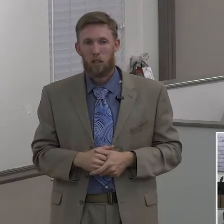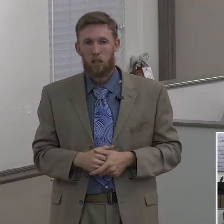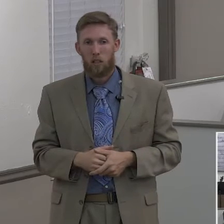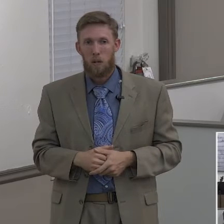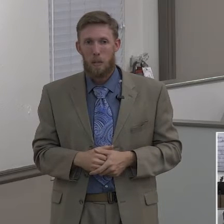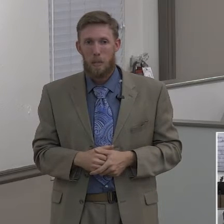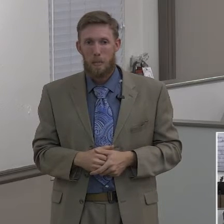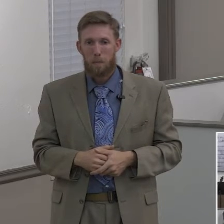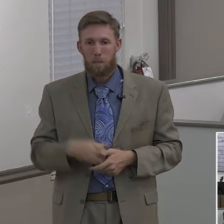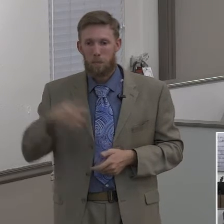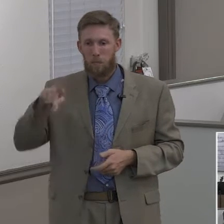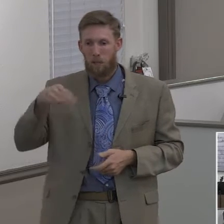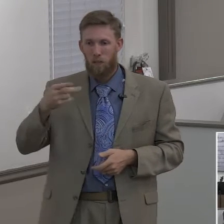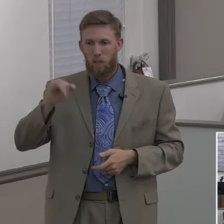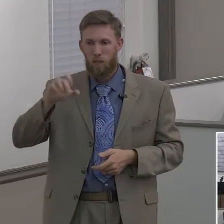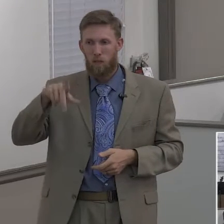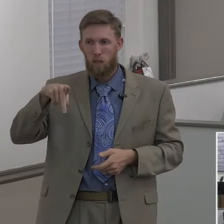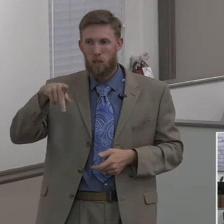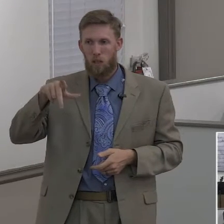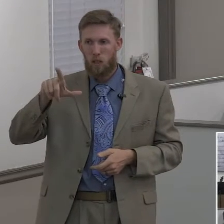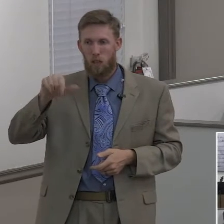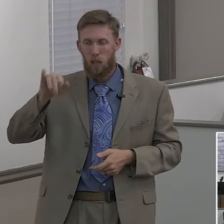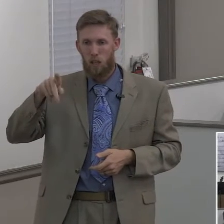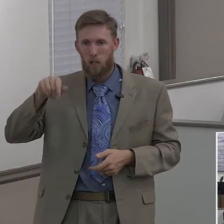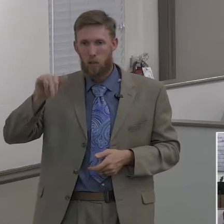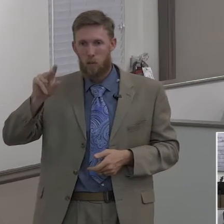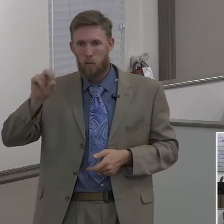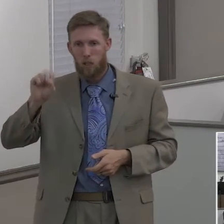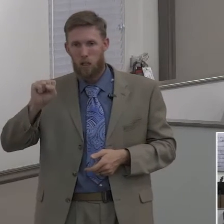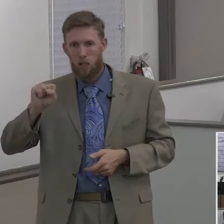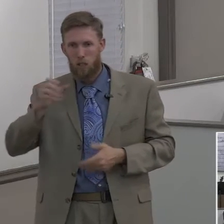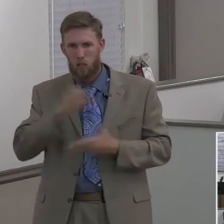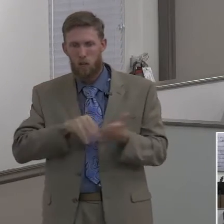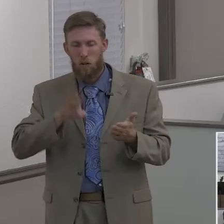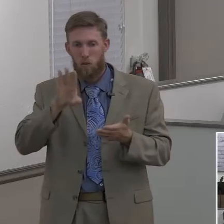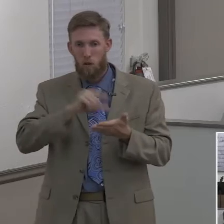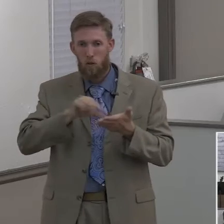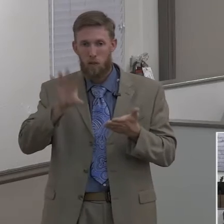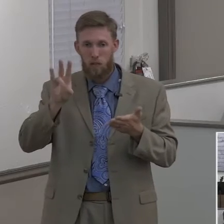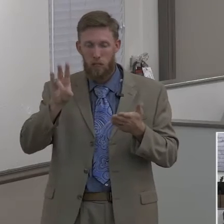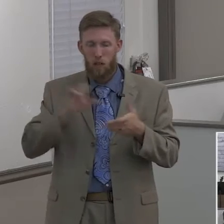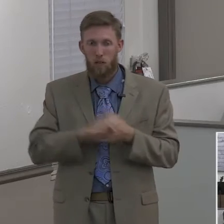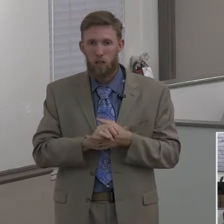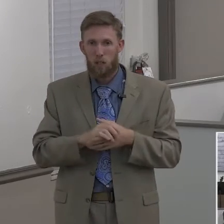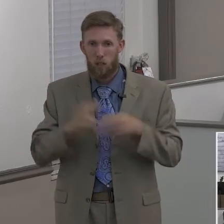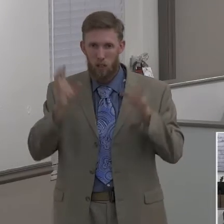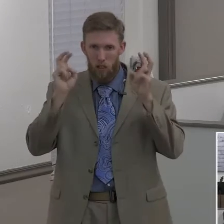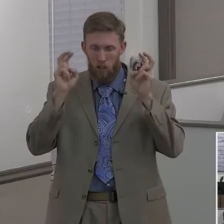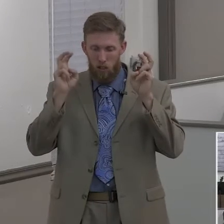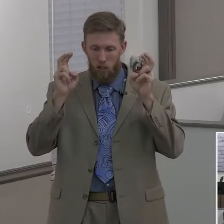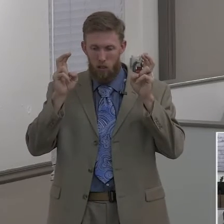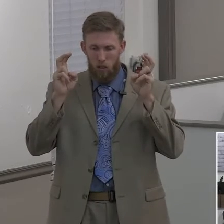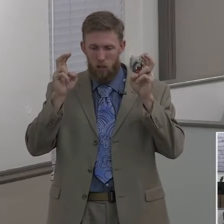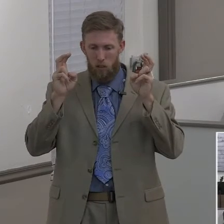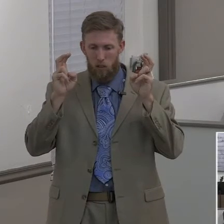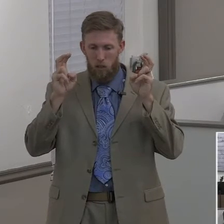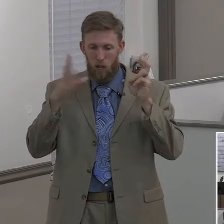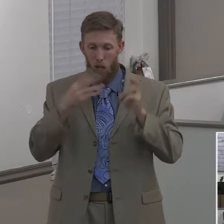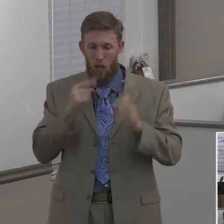we're doing here, Philippians 4:7, I want you to listen. And when you do that, rather than frustration, listen to what this verse